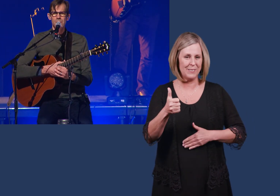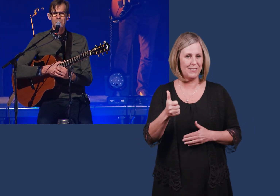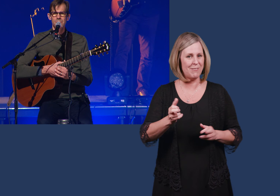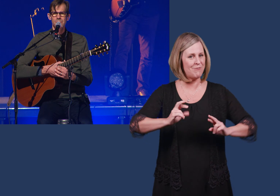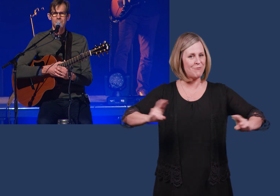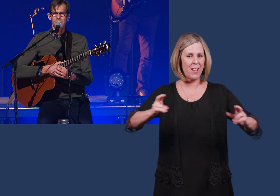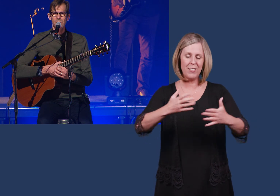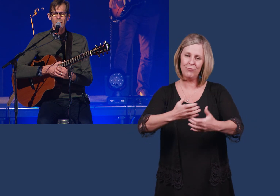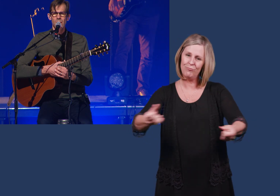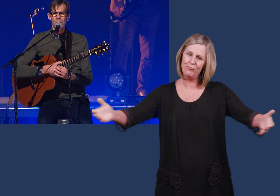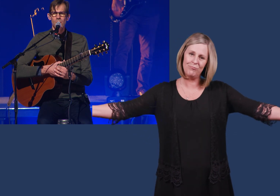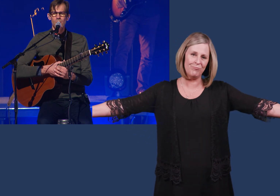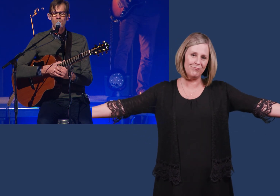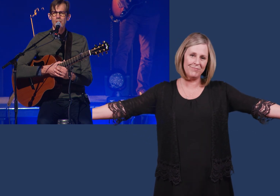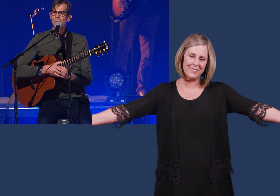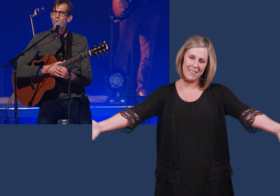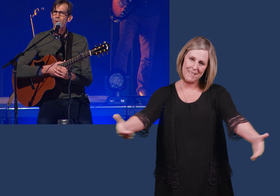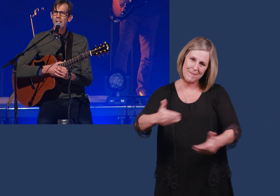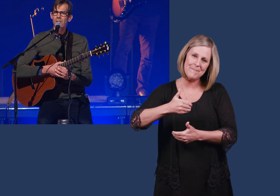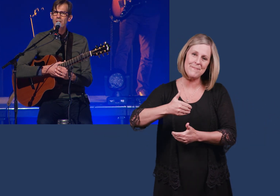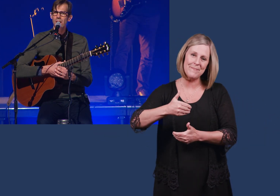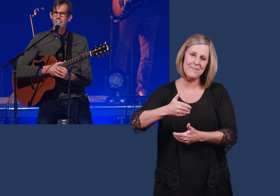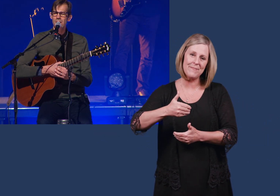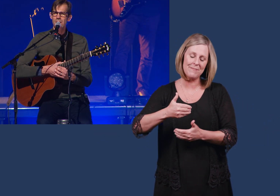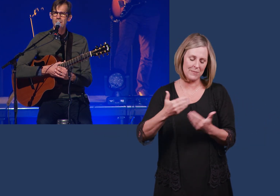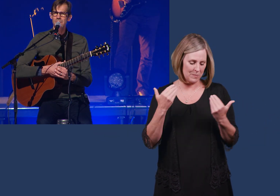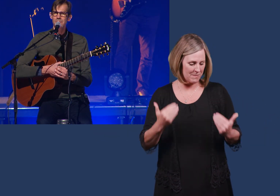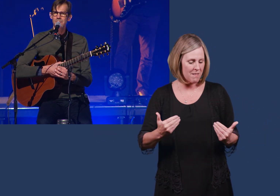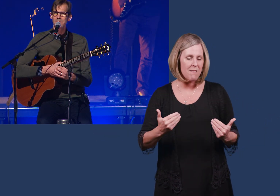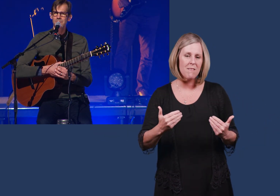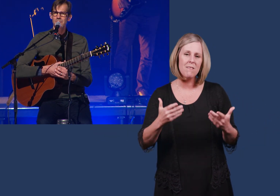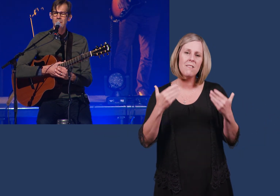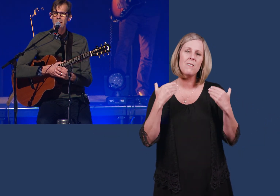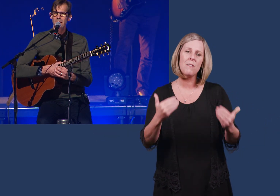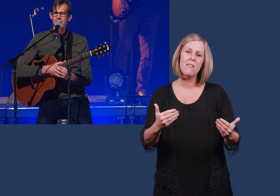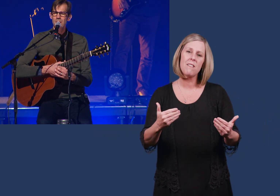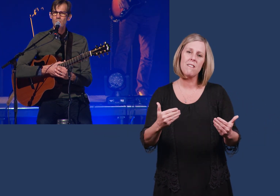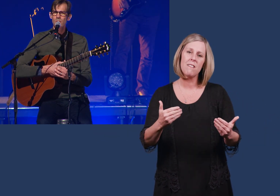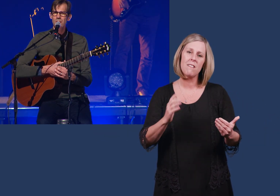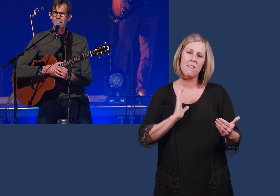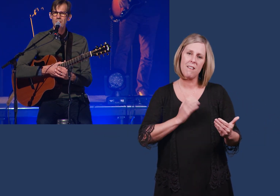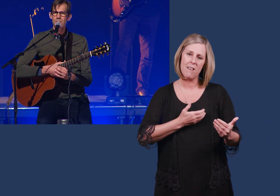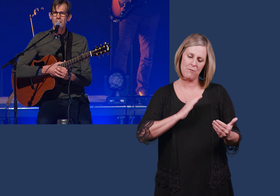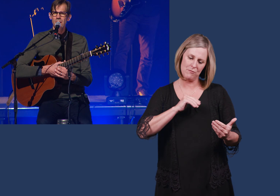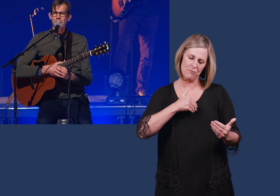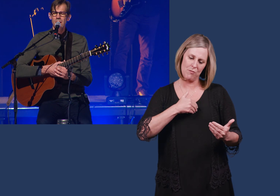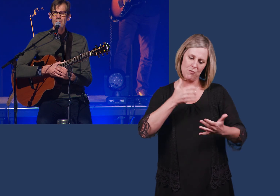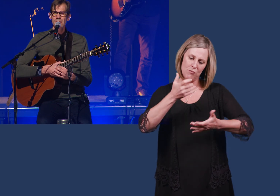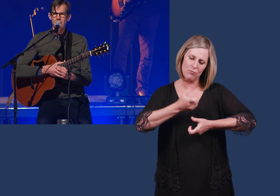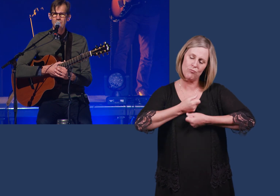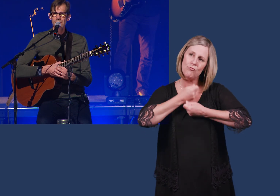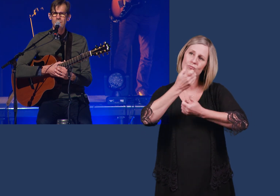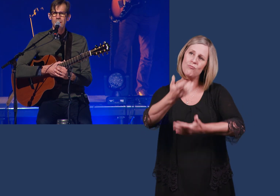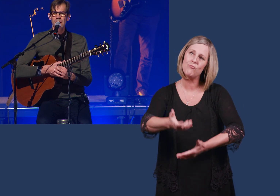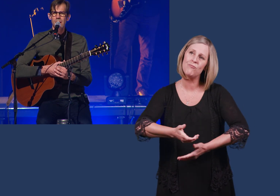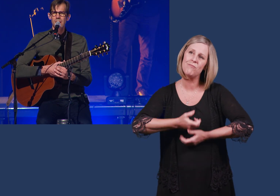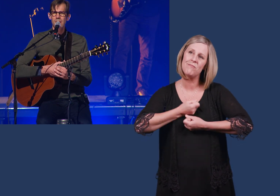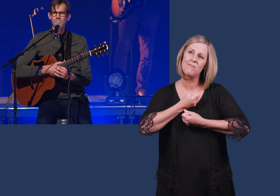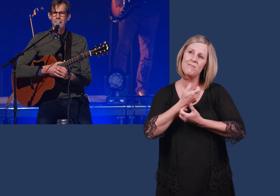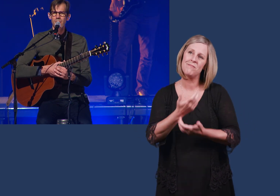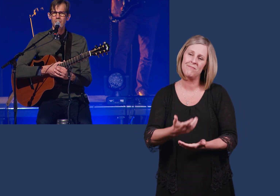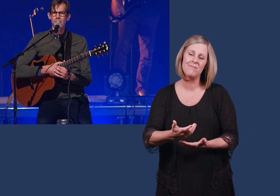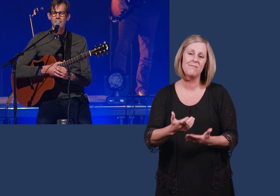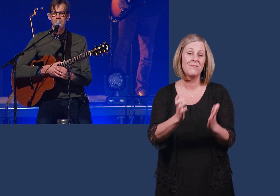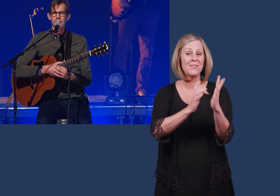arms. So let's pour out our hearts. Let's receive his love and